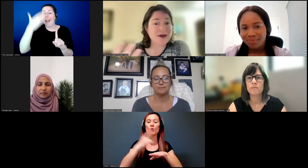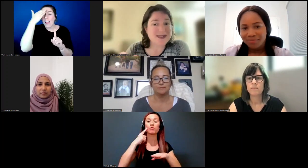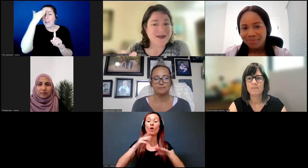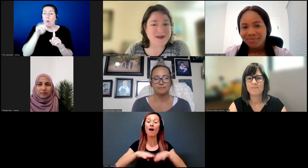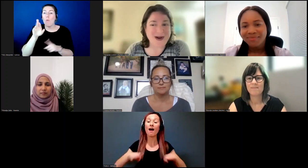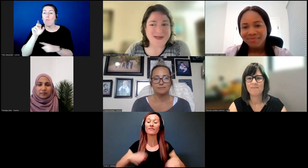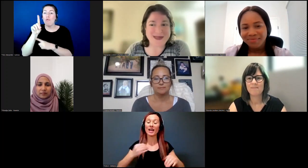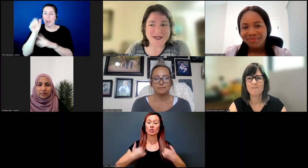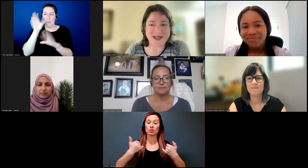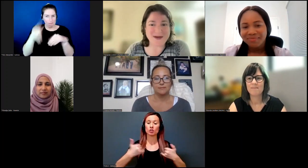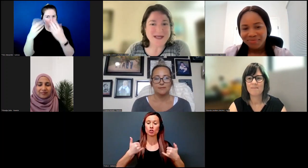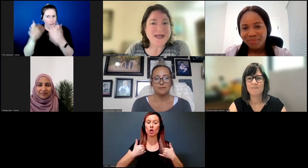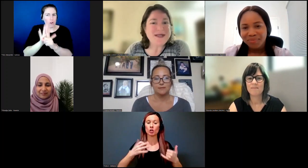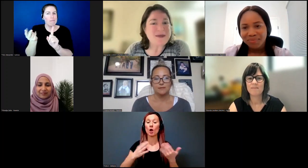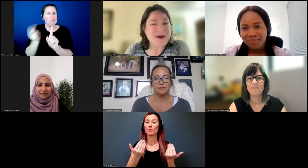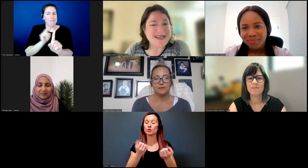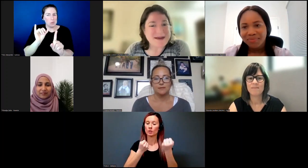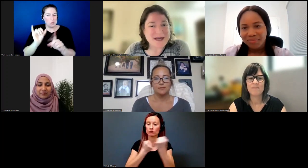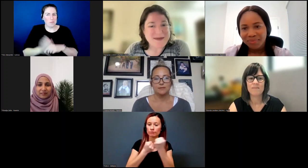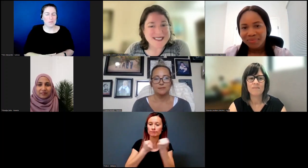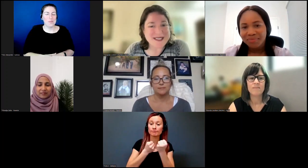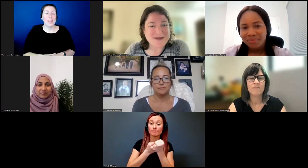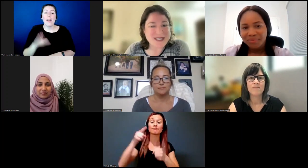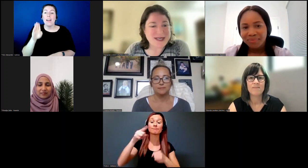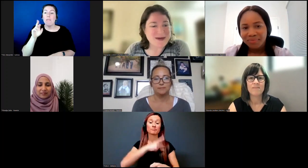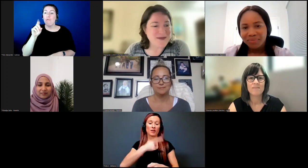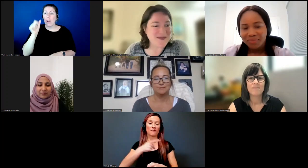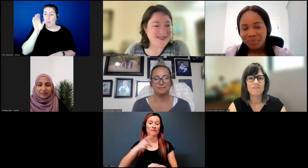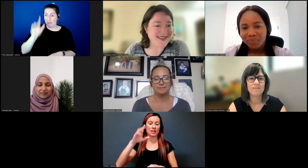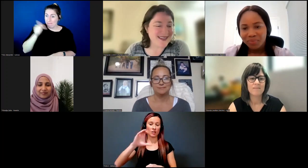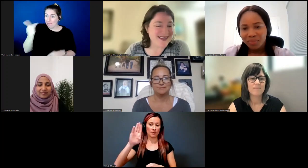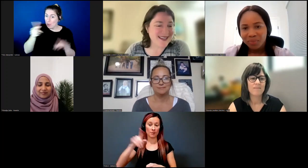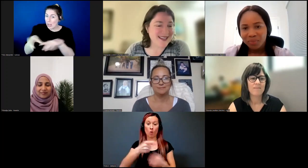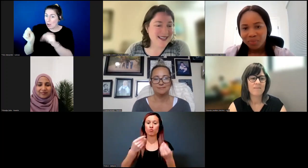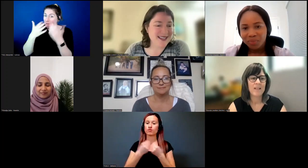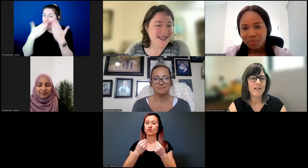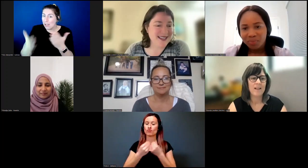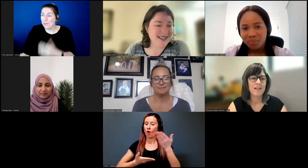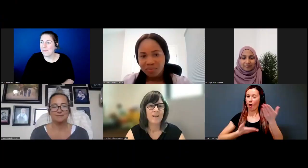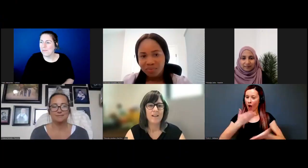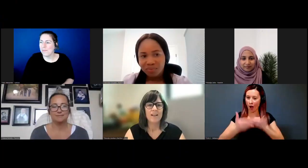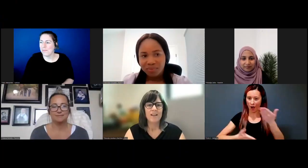offer herself on this panel. So Brenda, I'm going to pass it over to you.